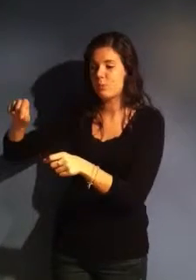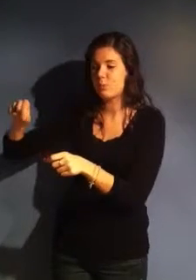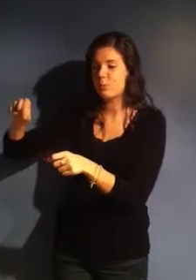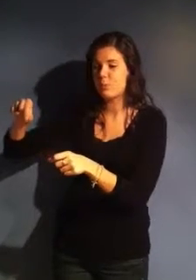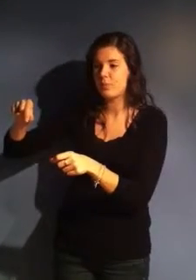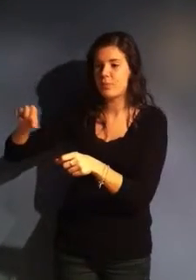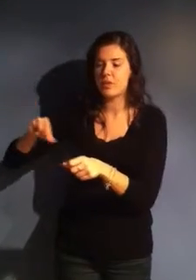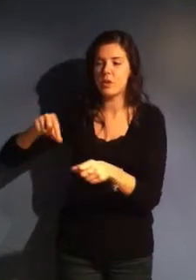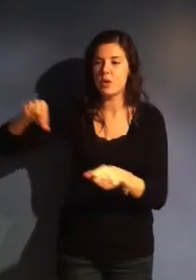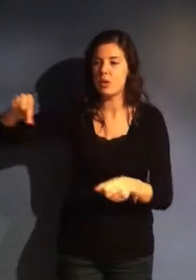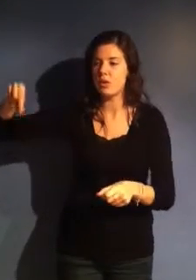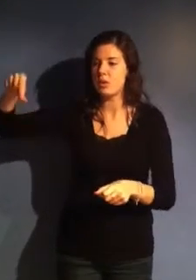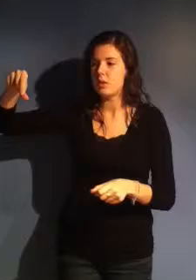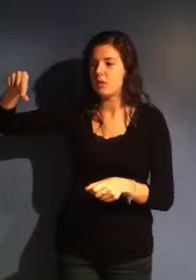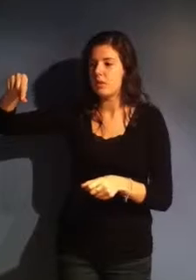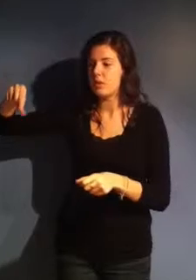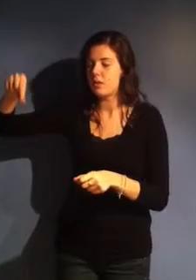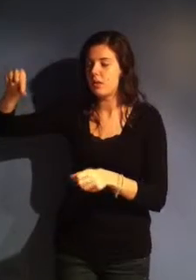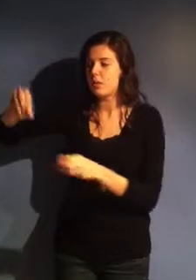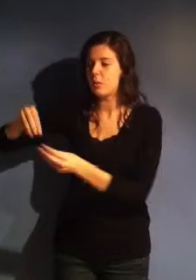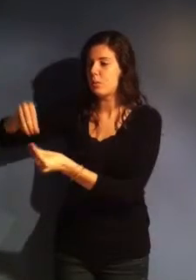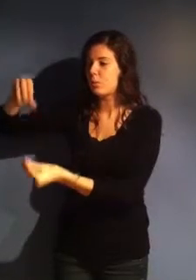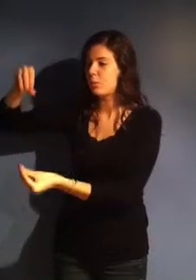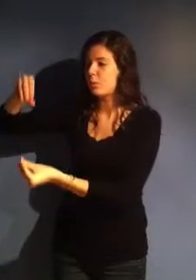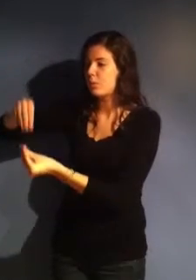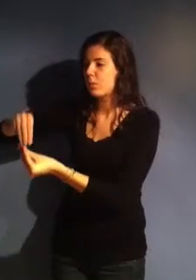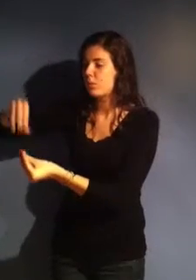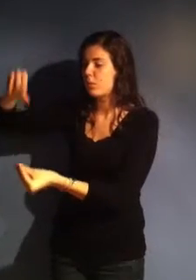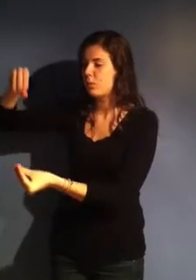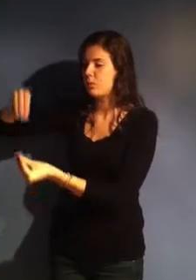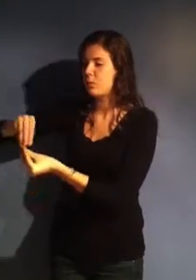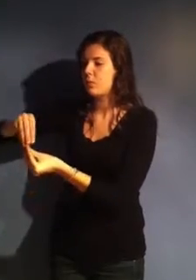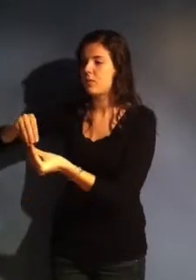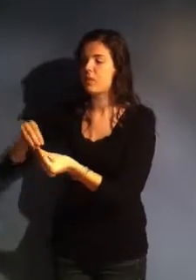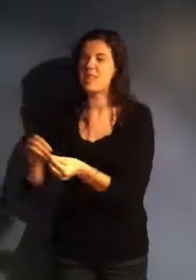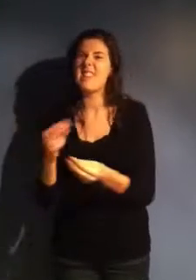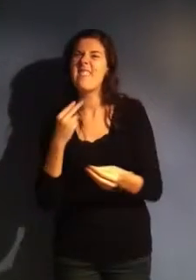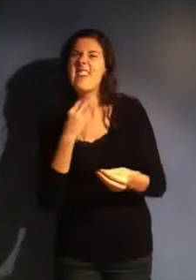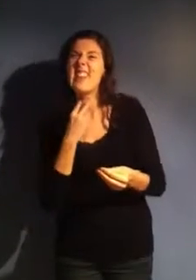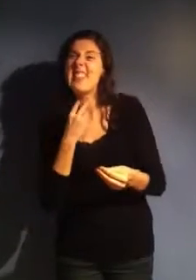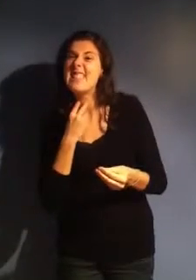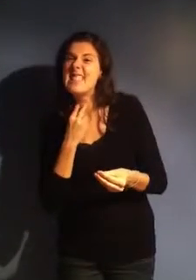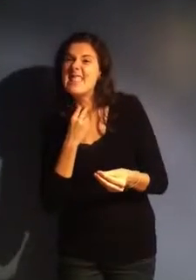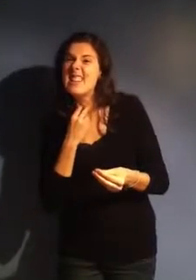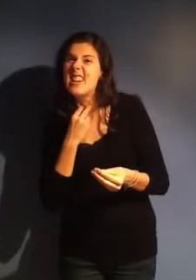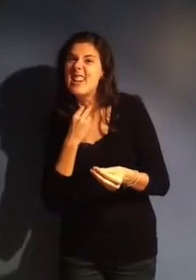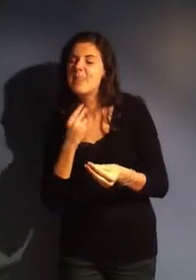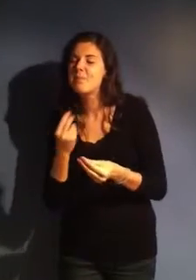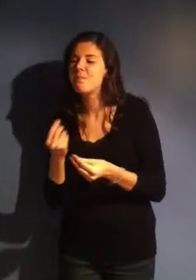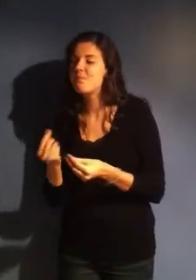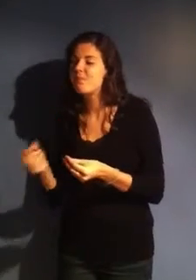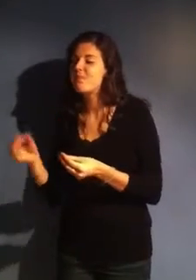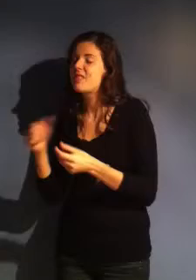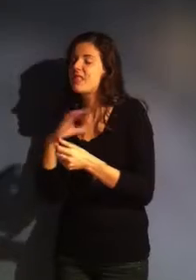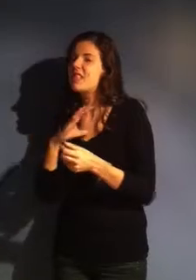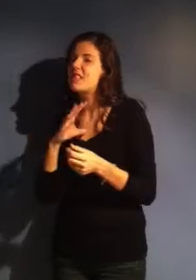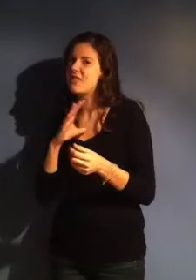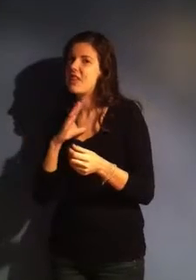anything that might have gotten stuck in the pipette. And then if the glycerol stock is